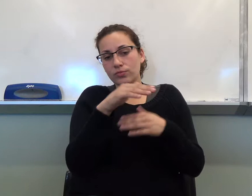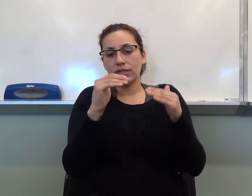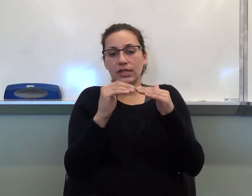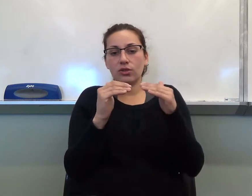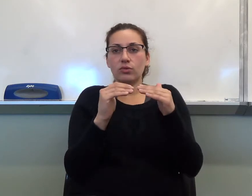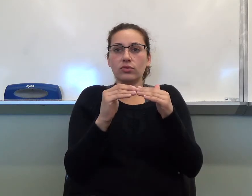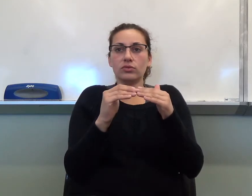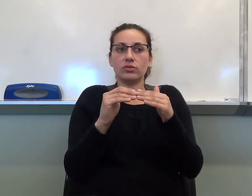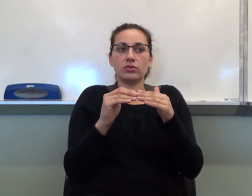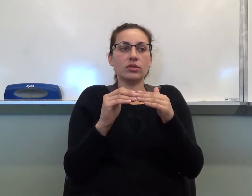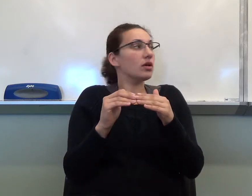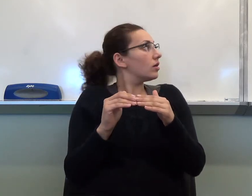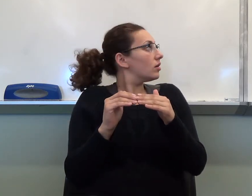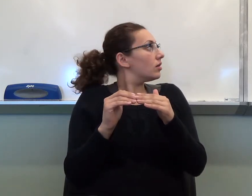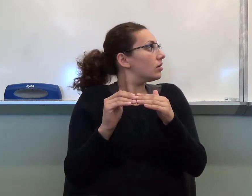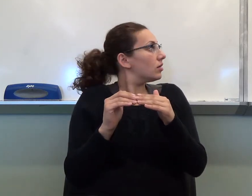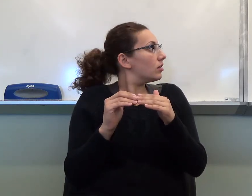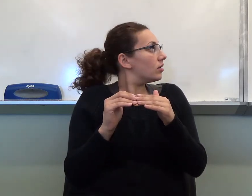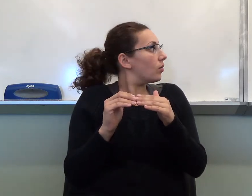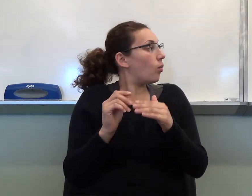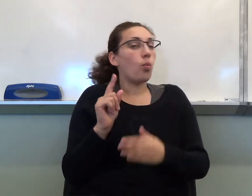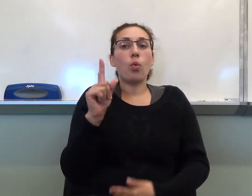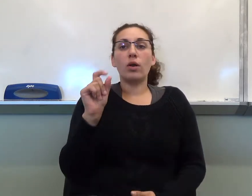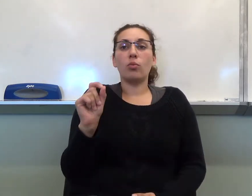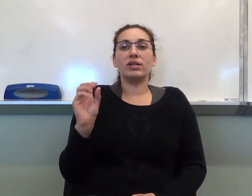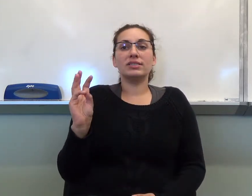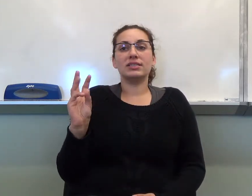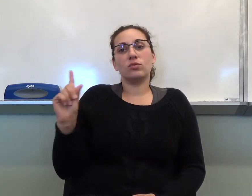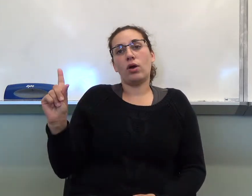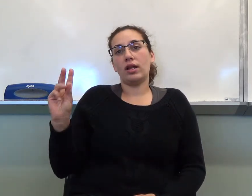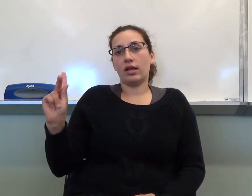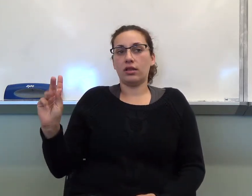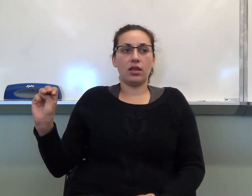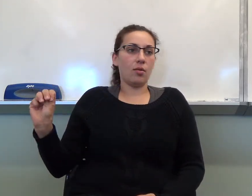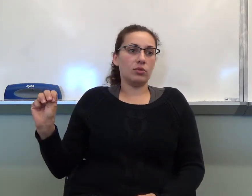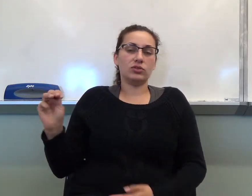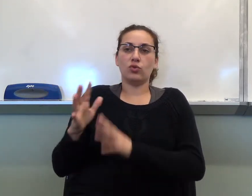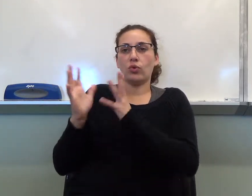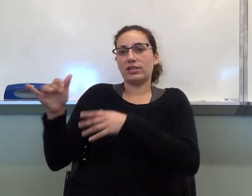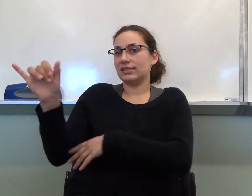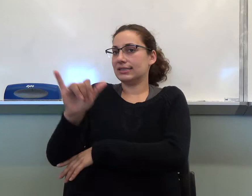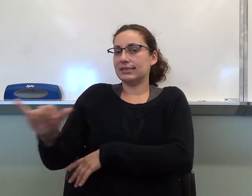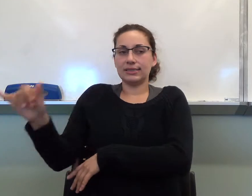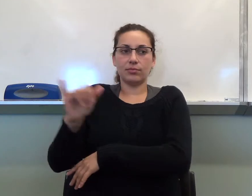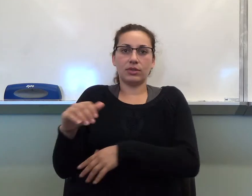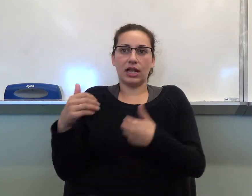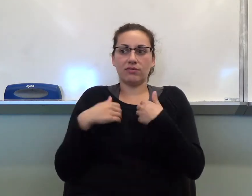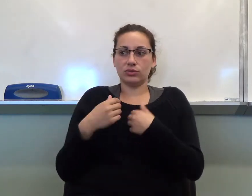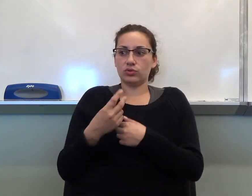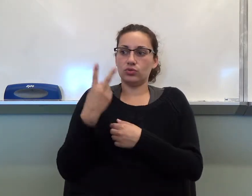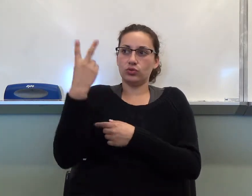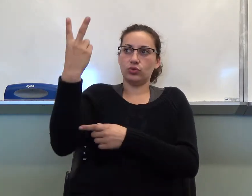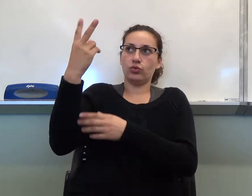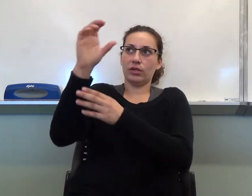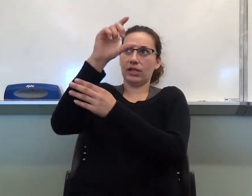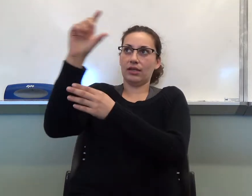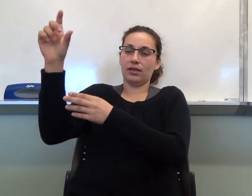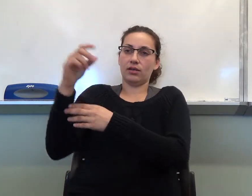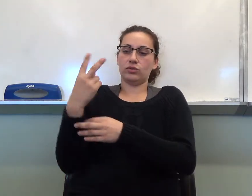1.61 kilometers. And the rest of them go very similarly. They only have 2 up here and they only have 2 over here. This converts